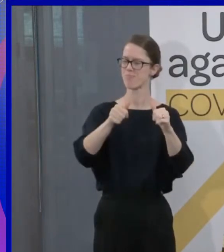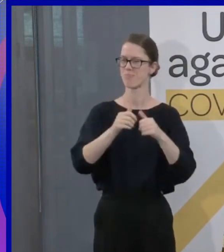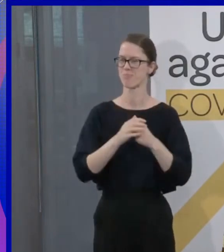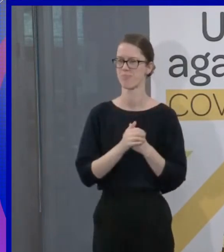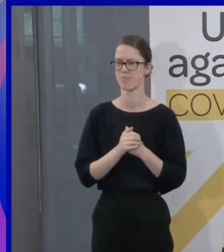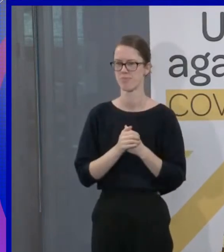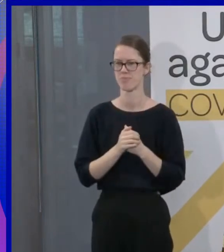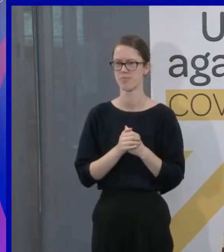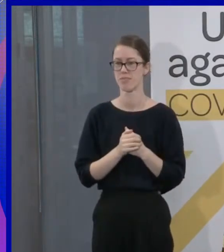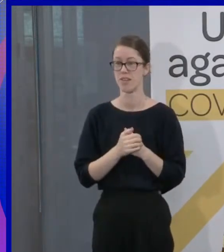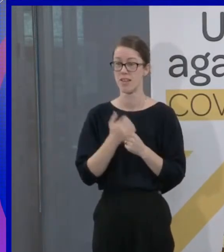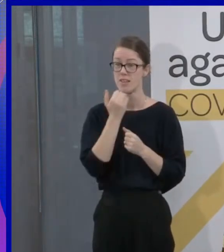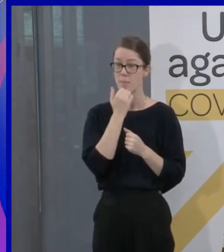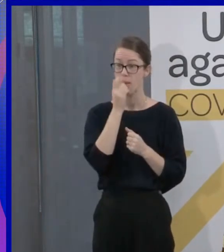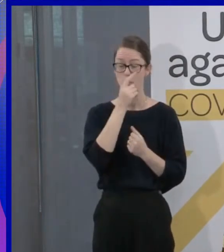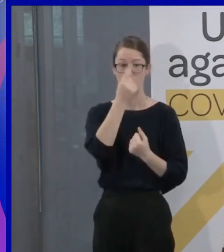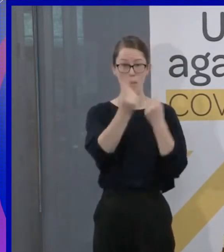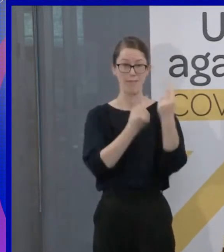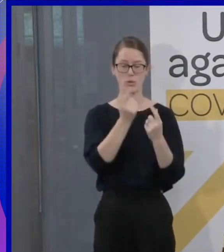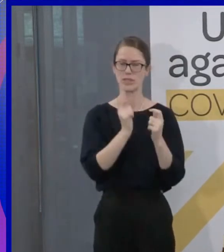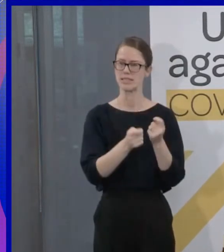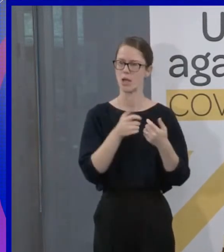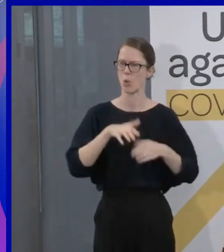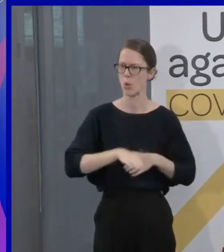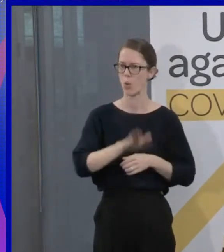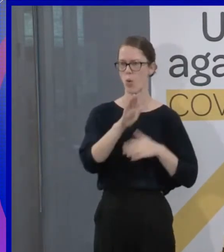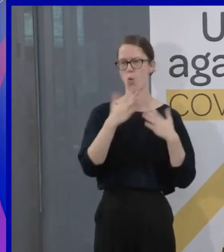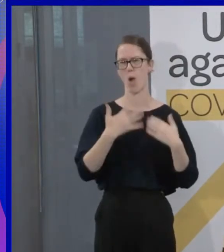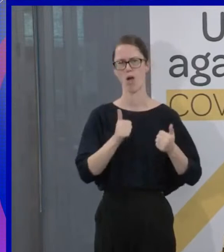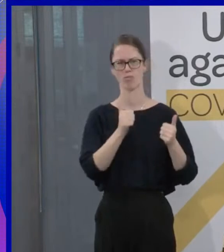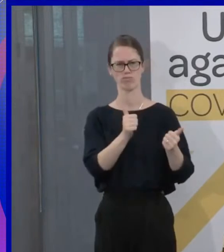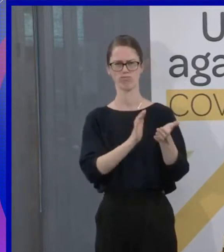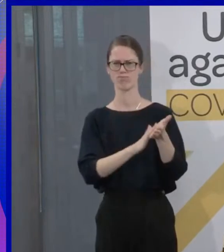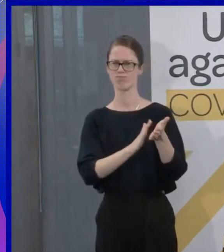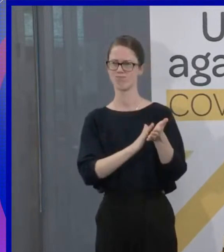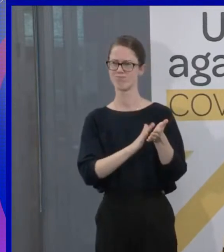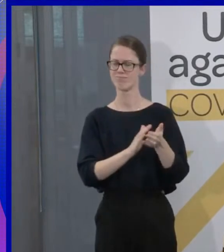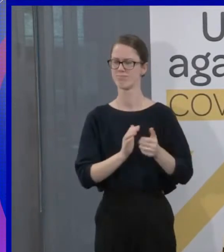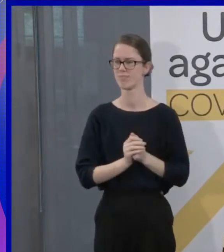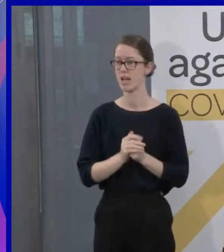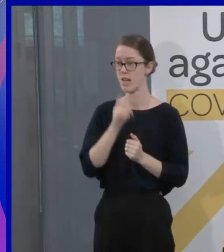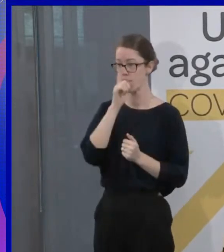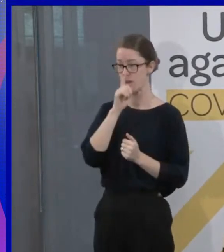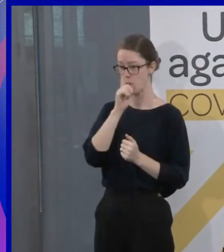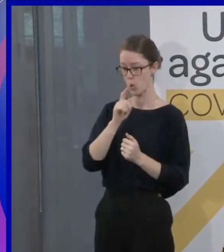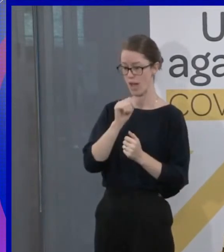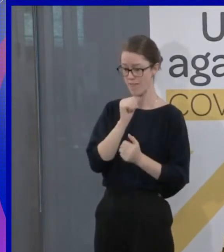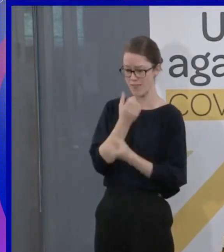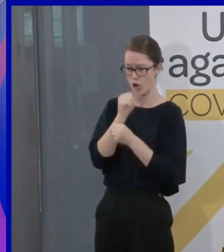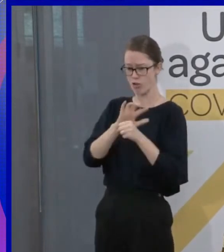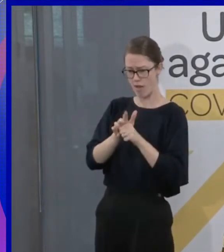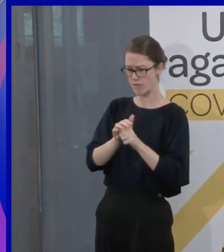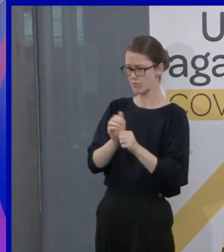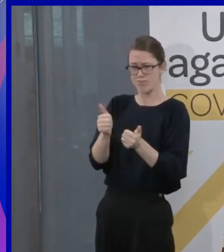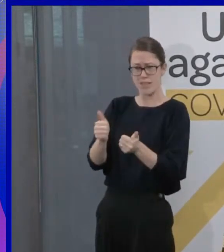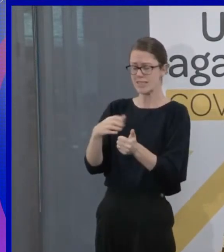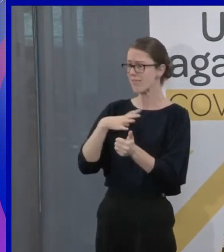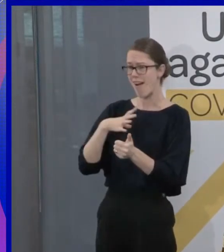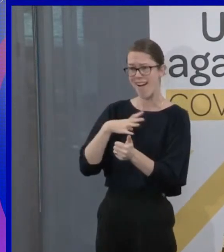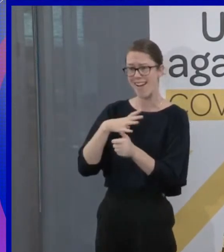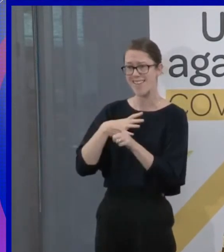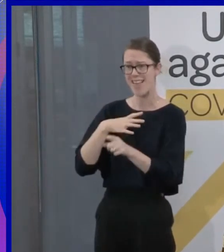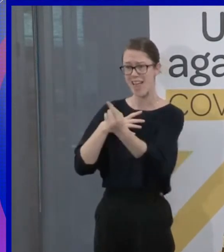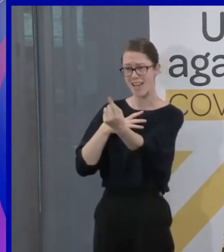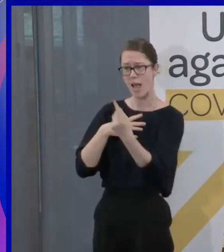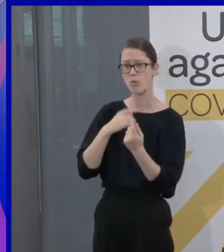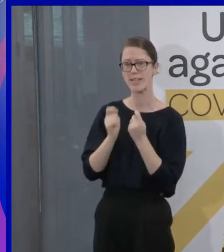to see the number of people coming forward to be tested. And those who have tested positive are to be commended on the fact that not only did they come forward,